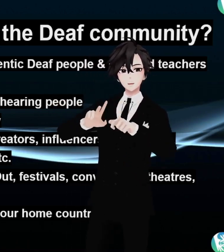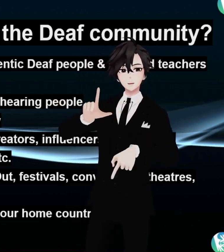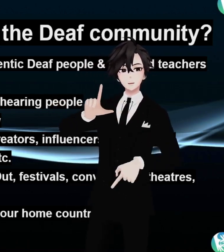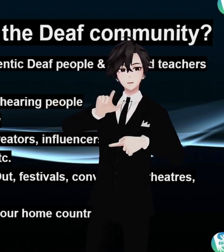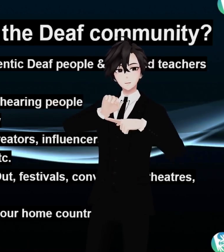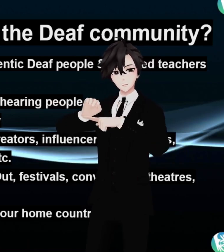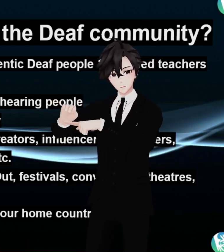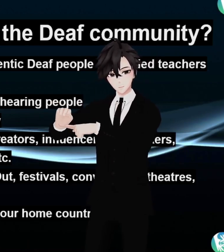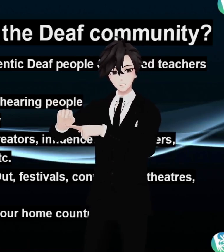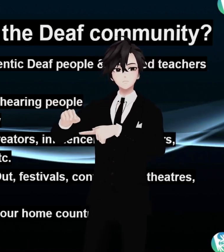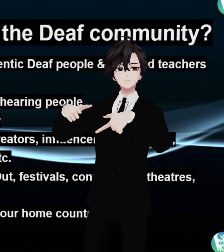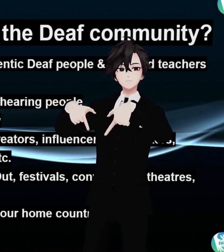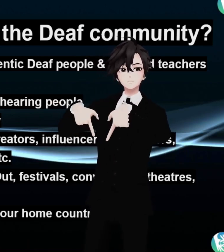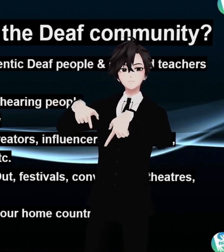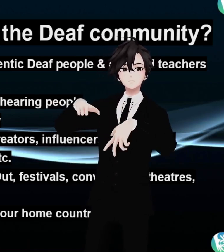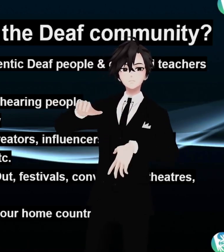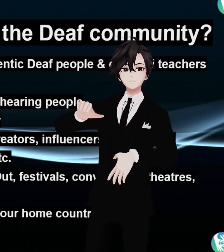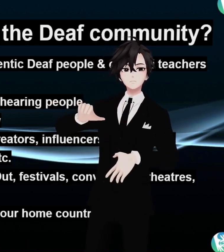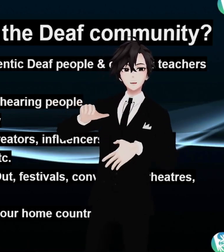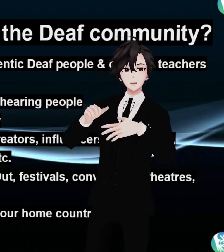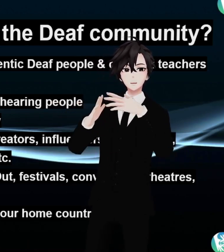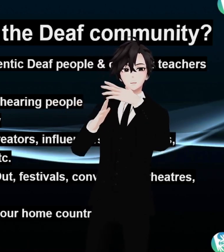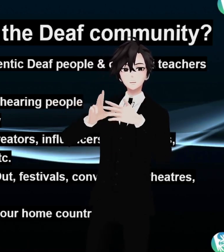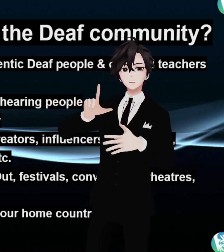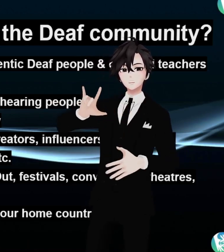An actress in it named Marlee Matlin